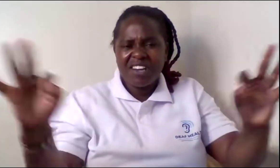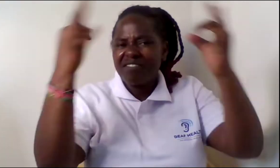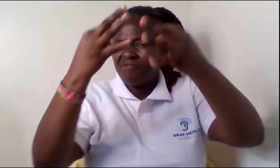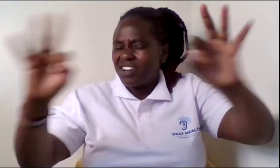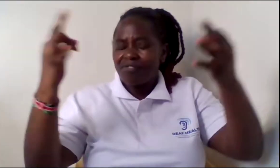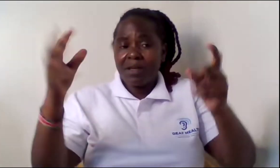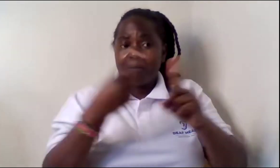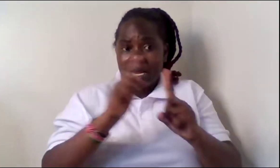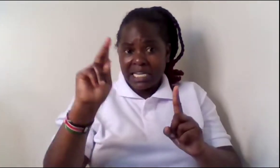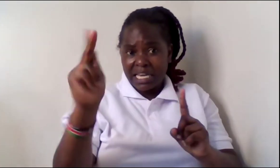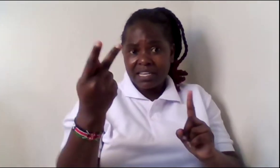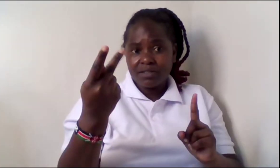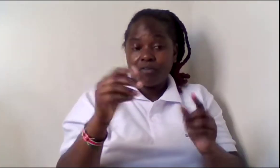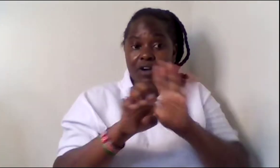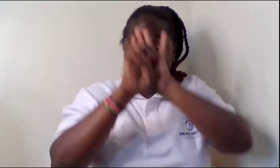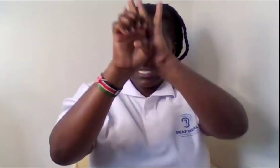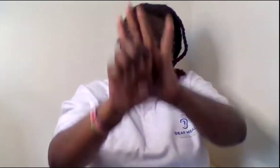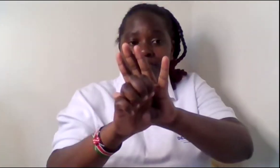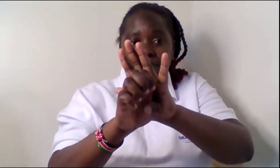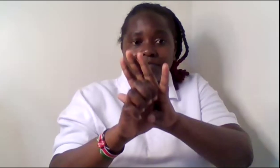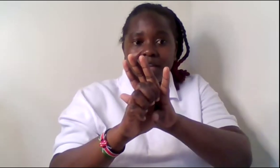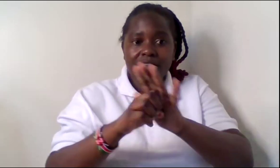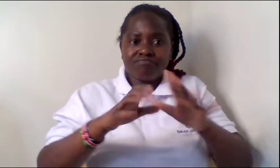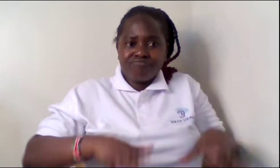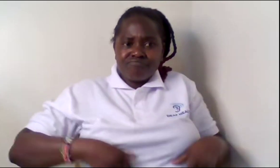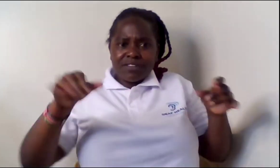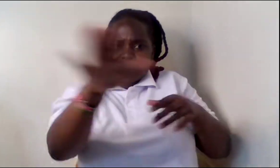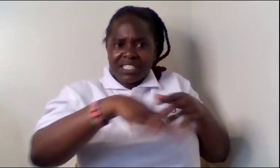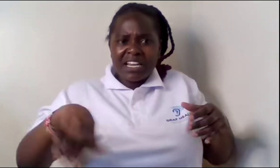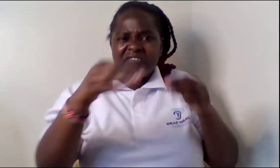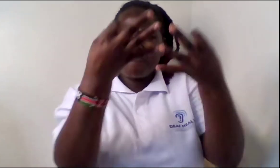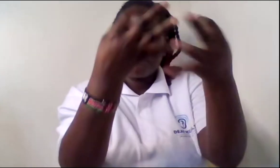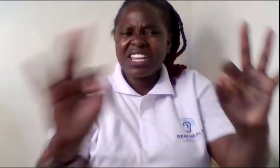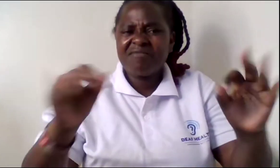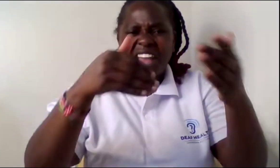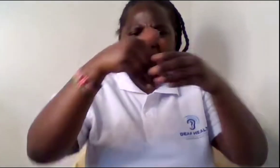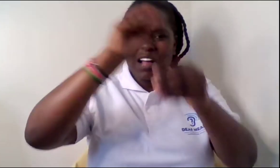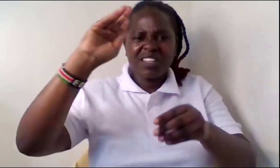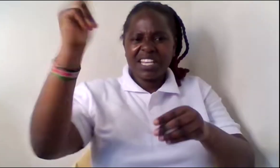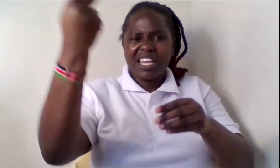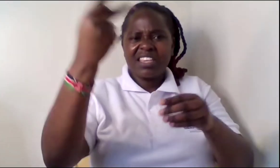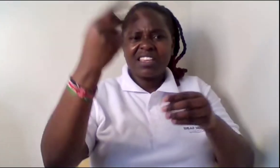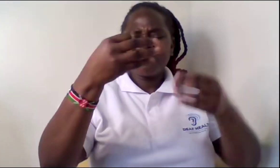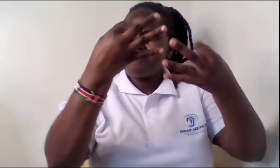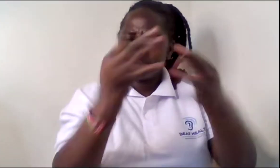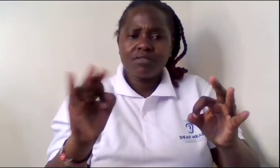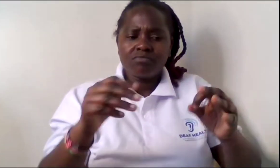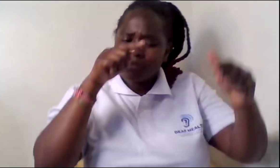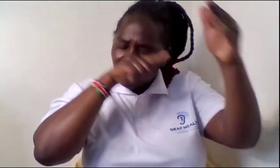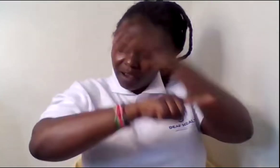STIs. I'll give you an example. Like a country like Australia, you can literally walk in, ask for the screening, get treatment, and you go